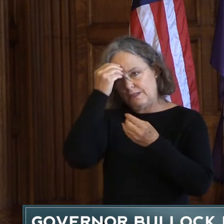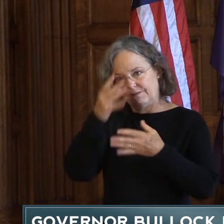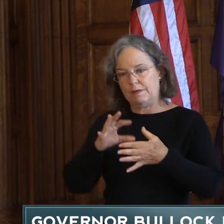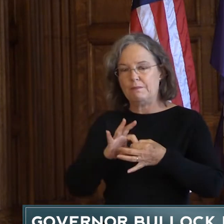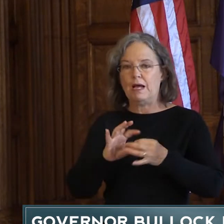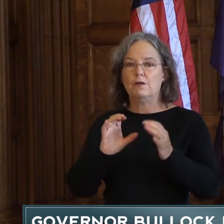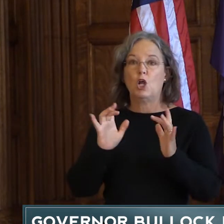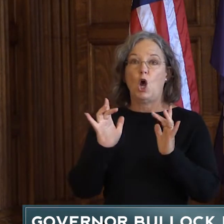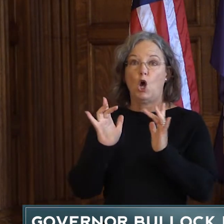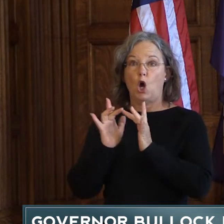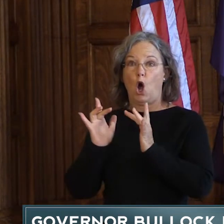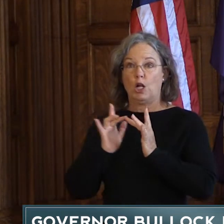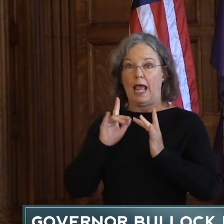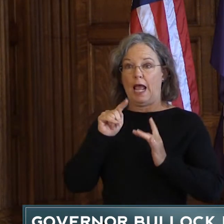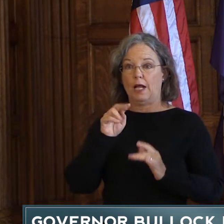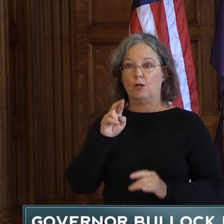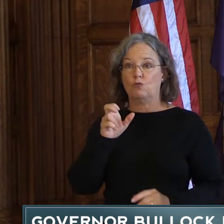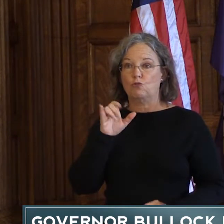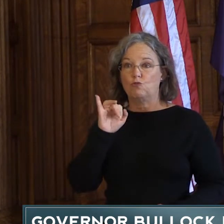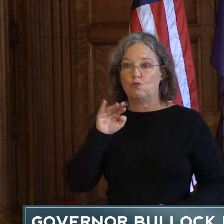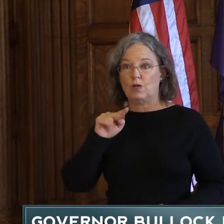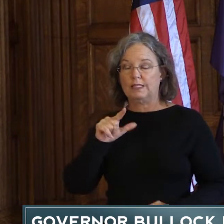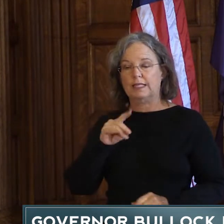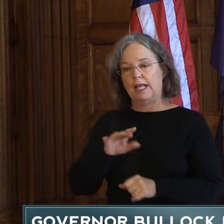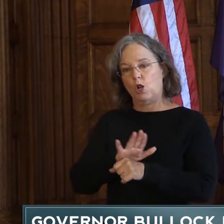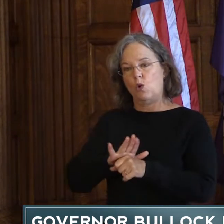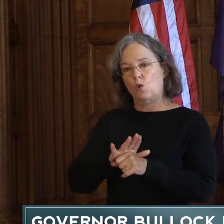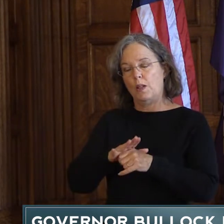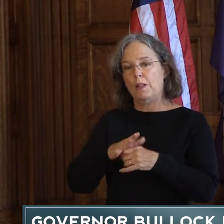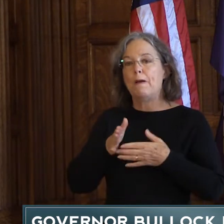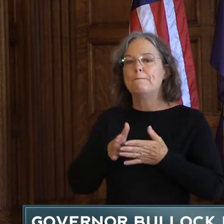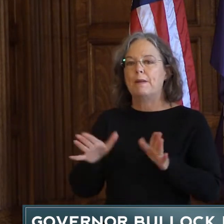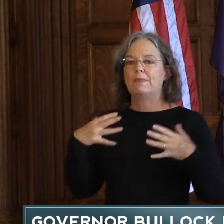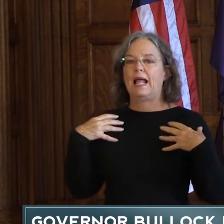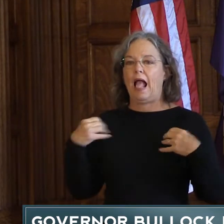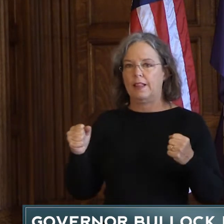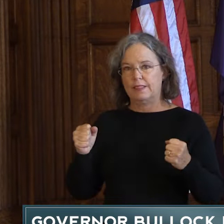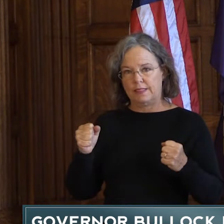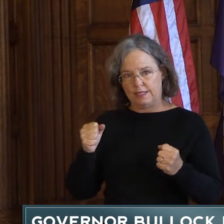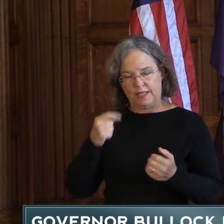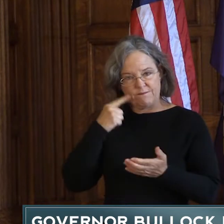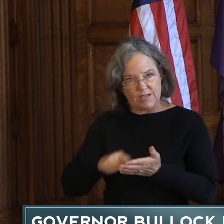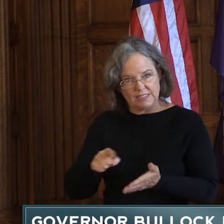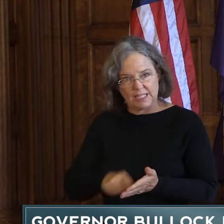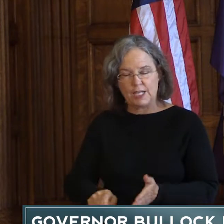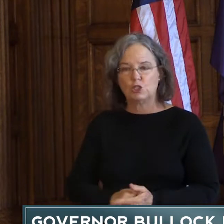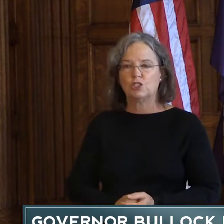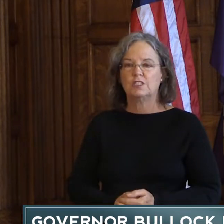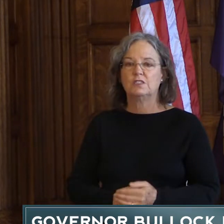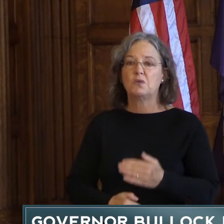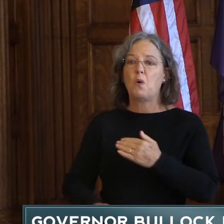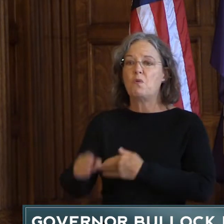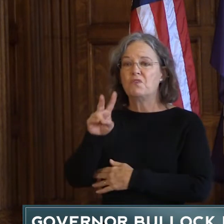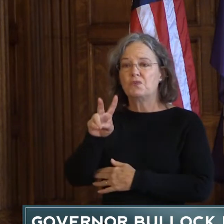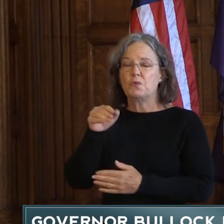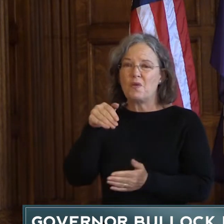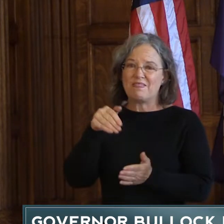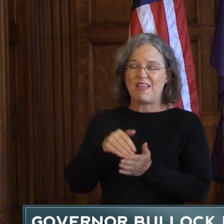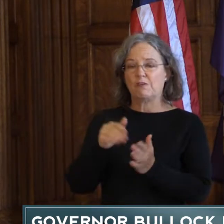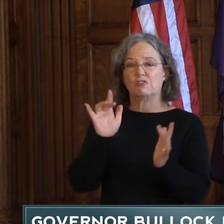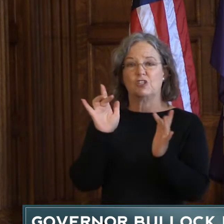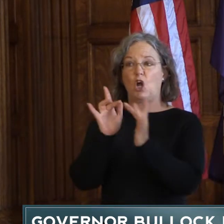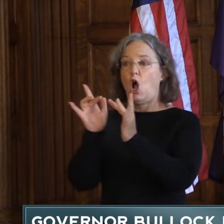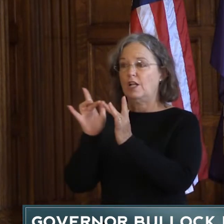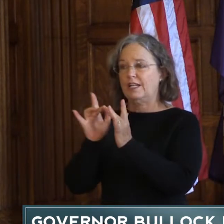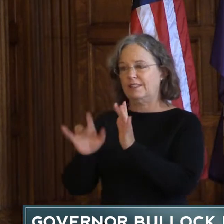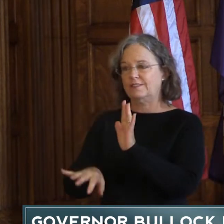tracing and local public health investigations. Just over 2,000 contacts were identified through